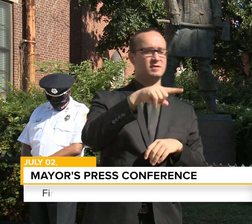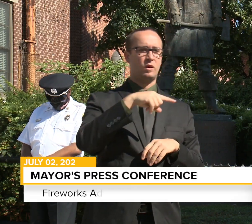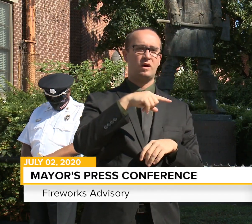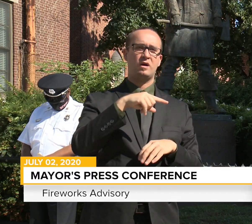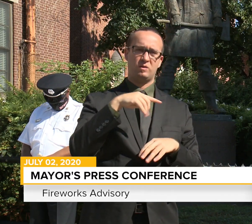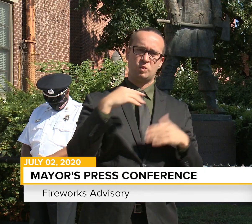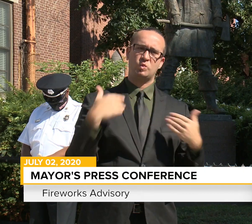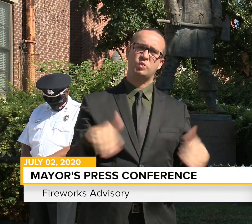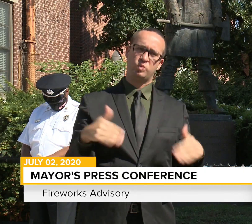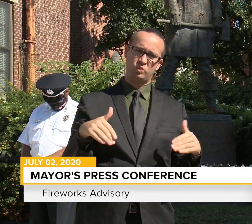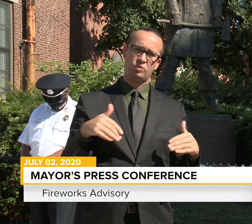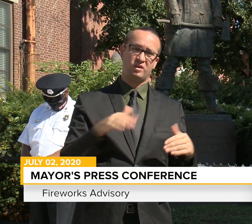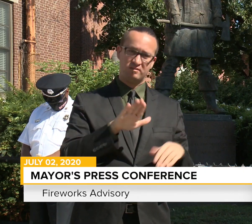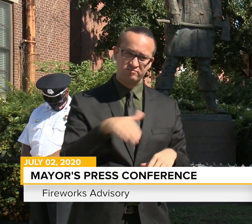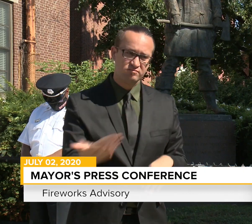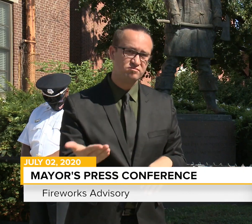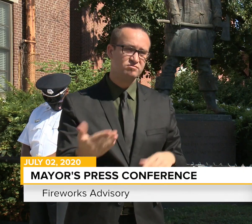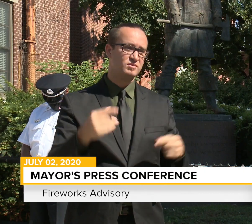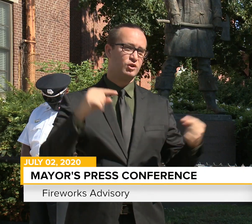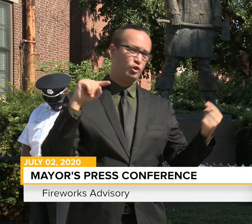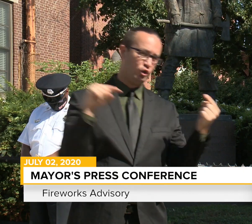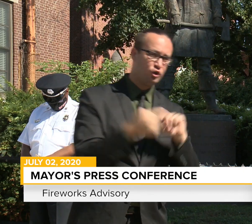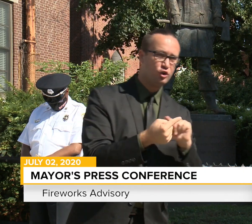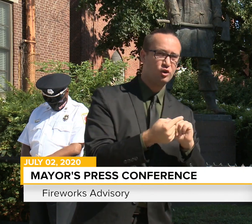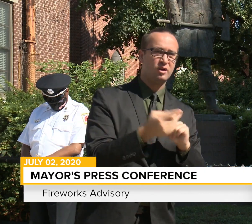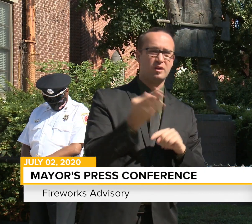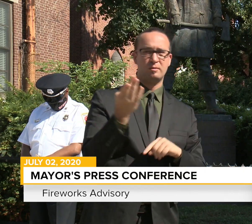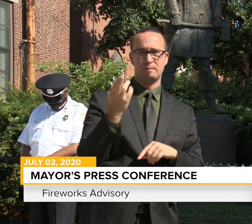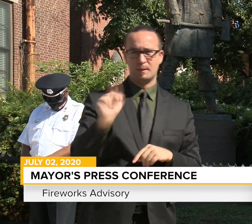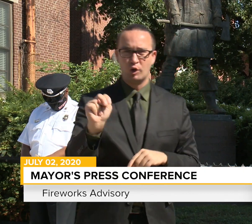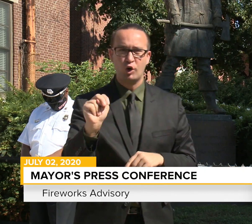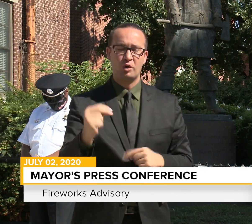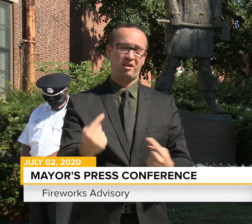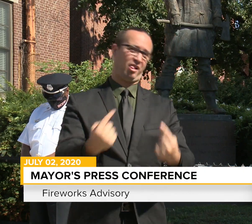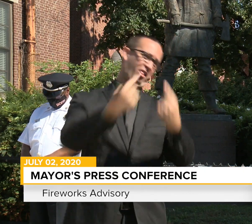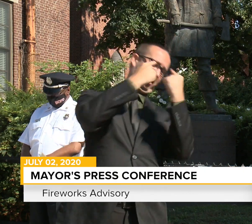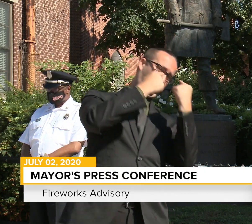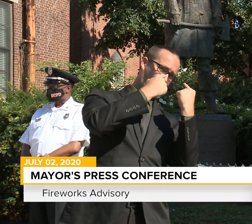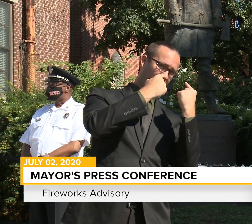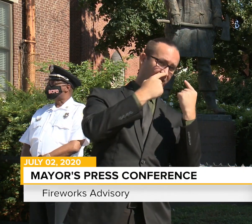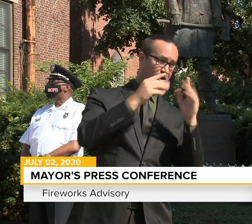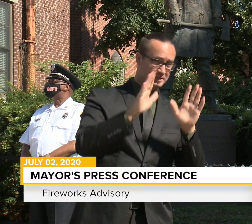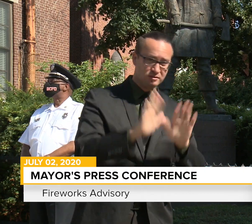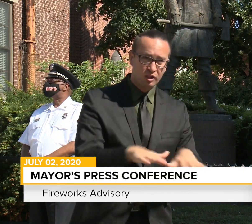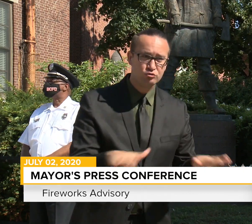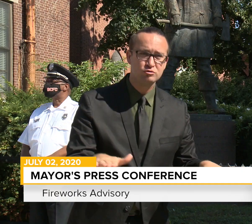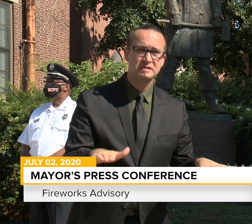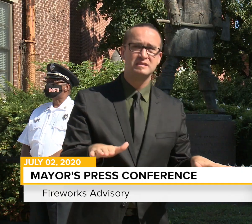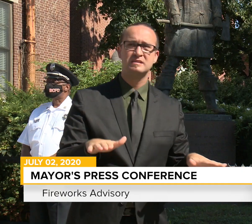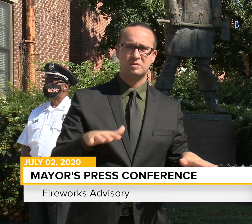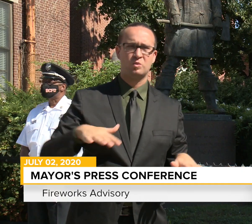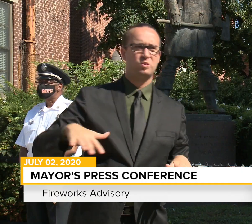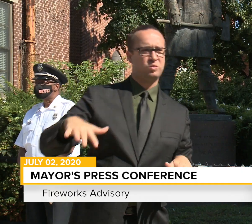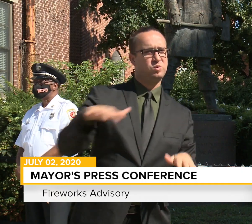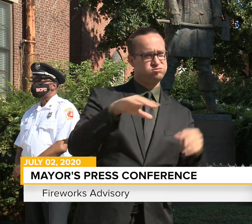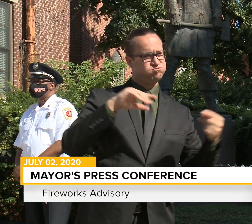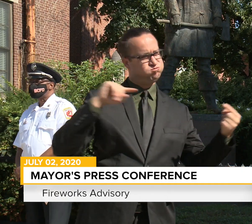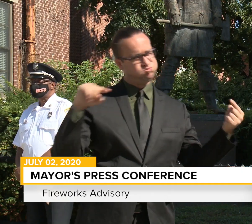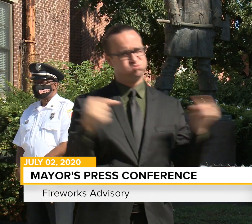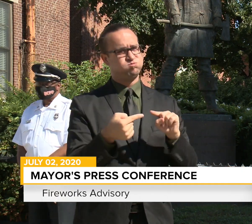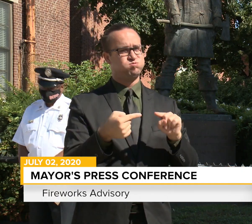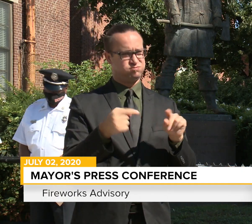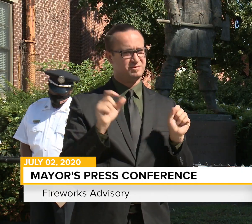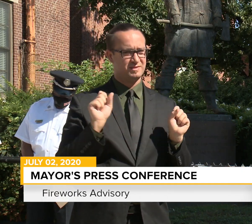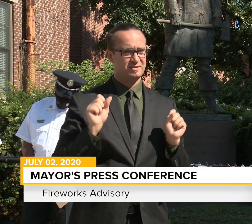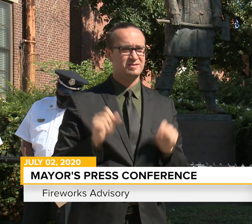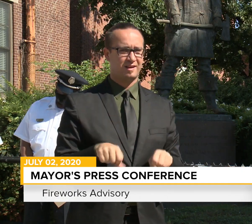and other damage to the hands or the eyes. Children may be especially vulnerable to harm from fireworks and should be supervised during the 4th of July